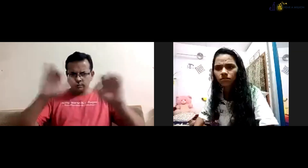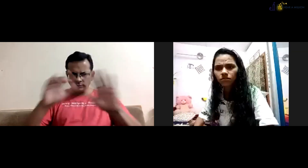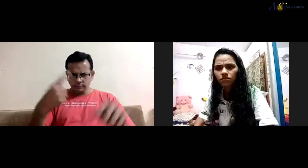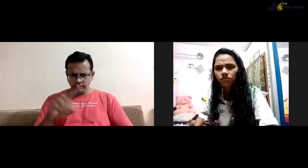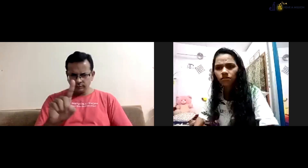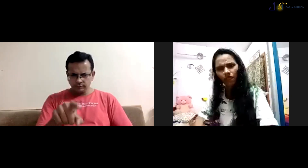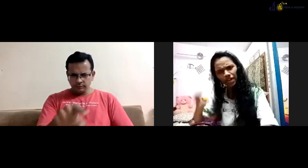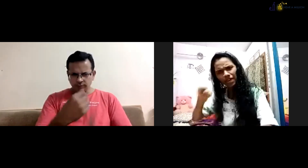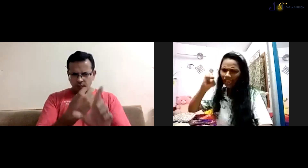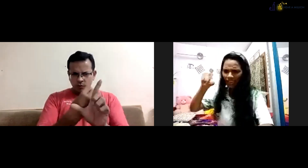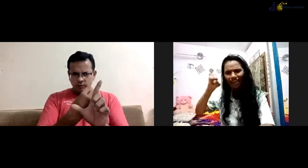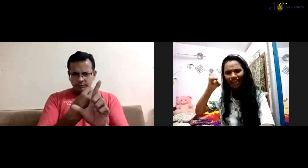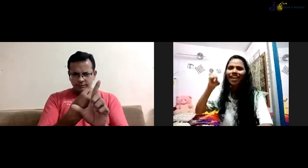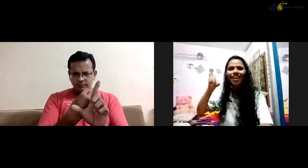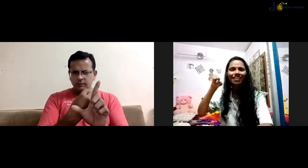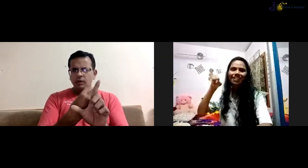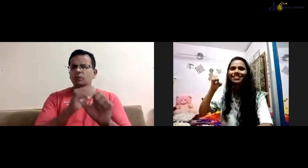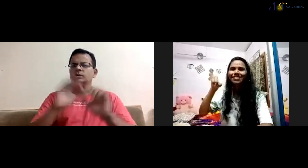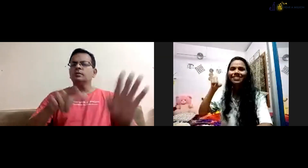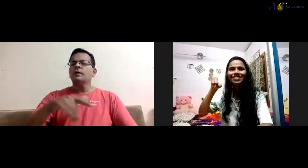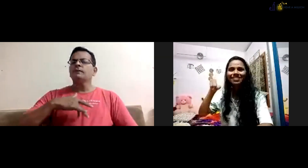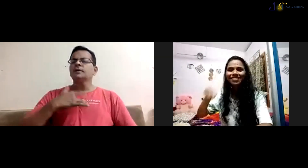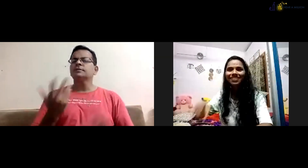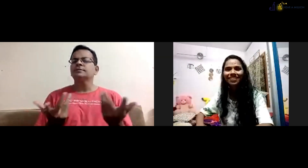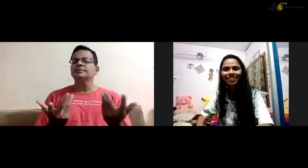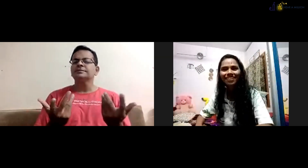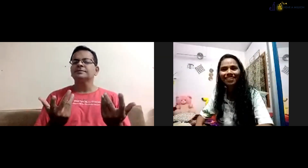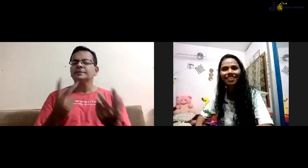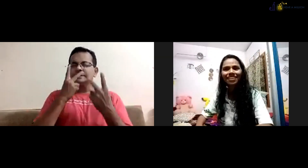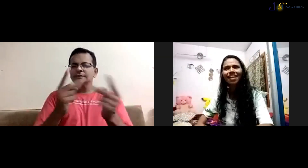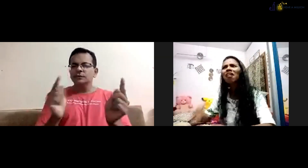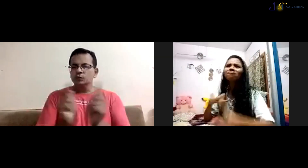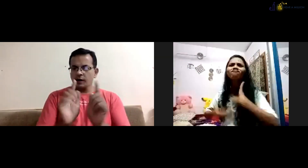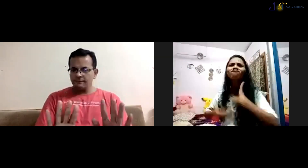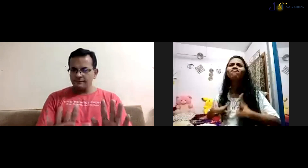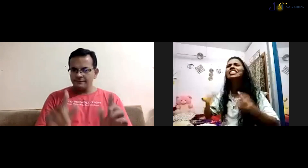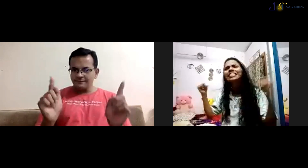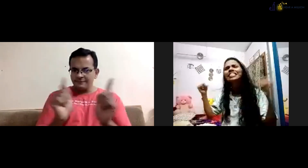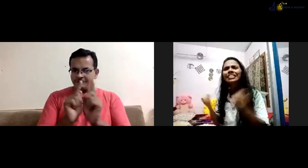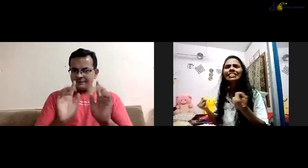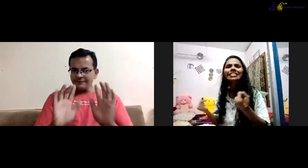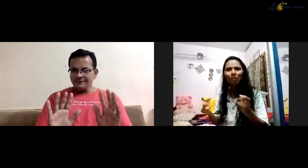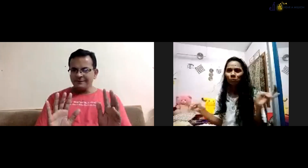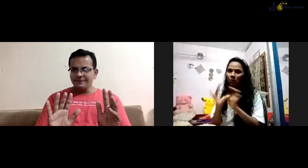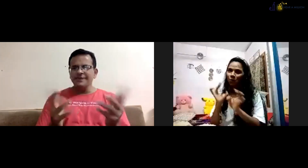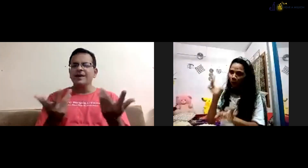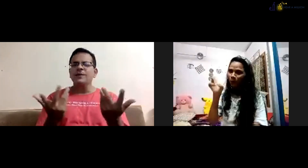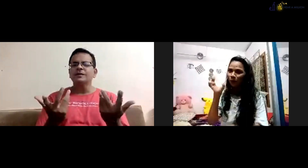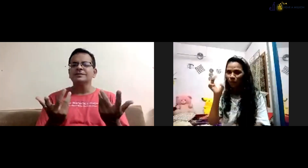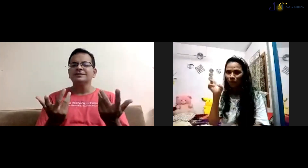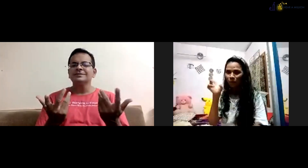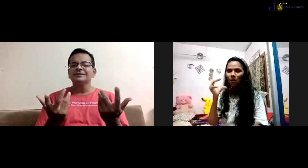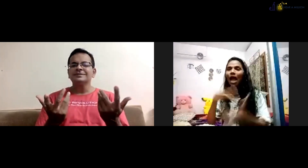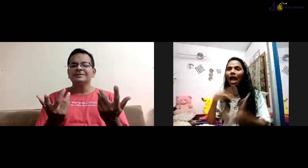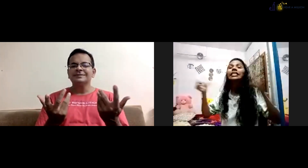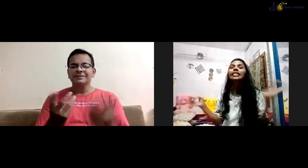to travel. Okay, so You have your YouTube. You have your YouTube channel, right? Can you tell us